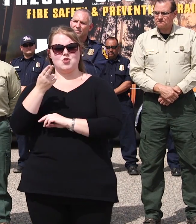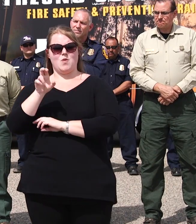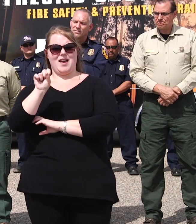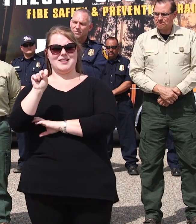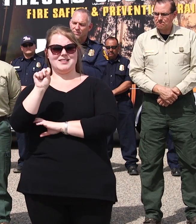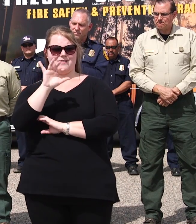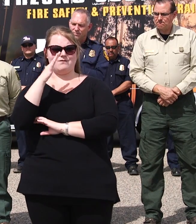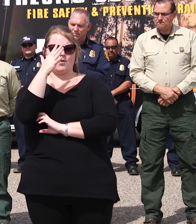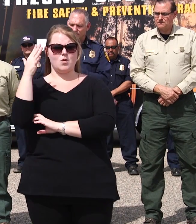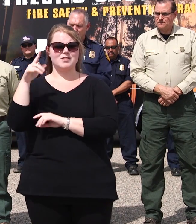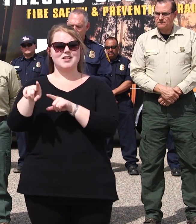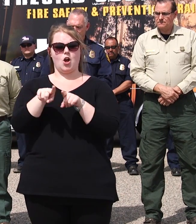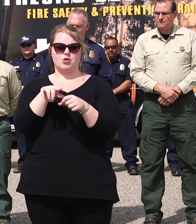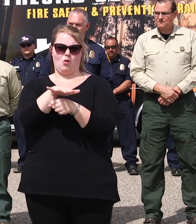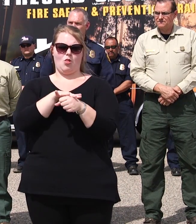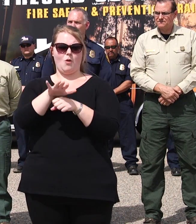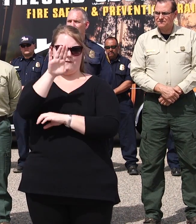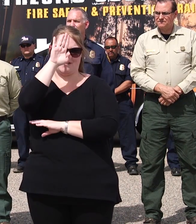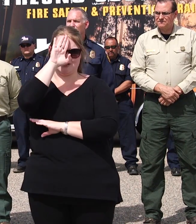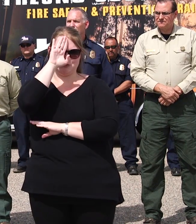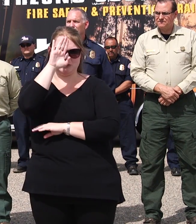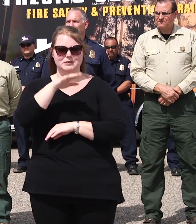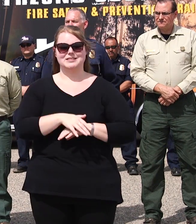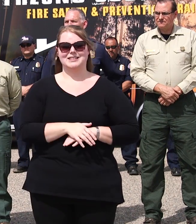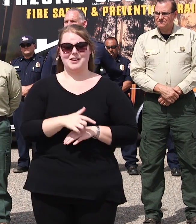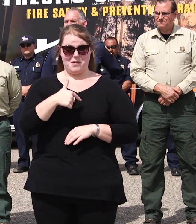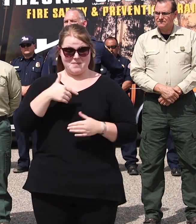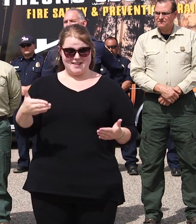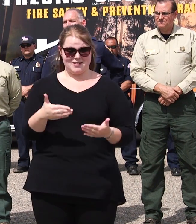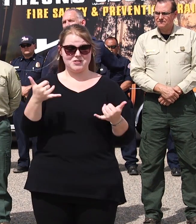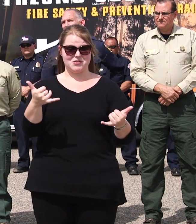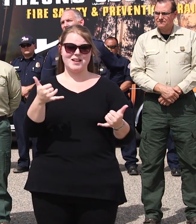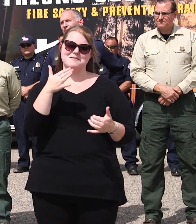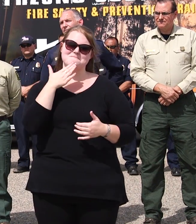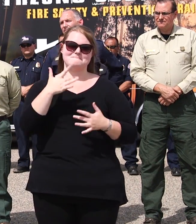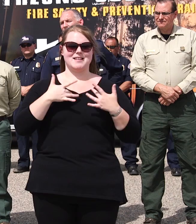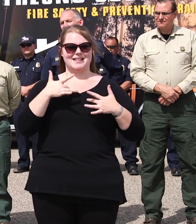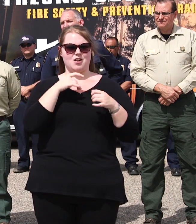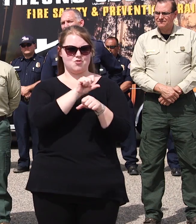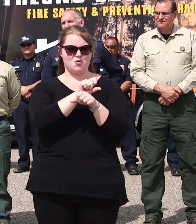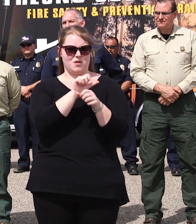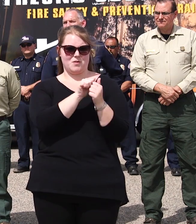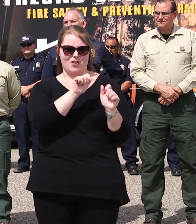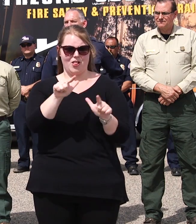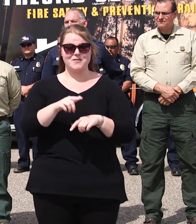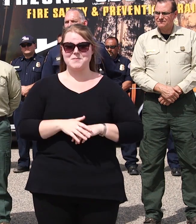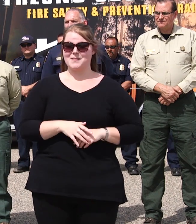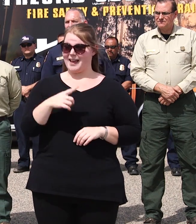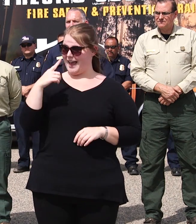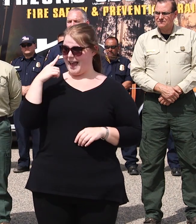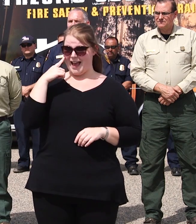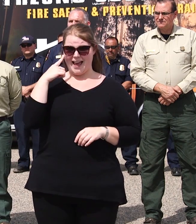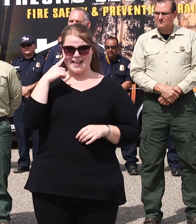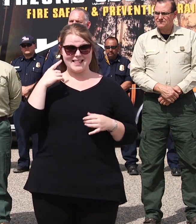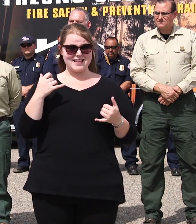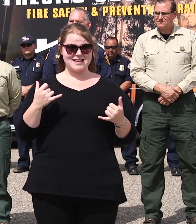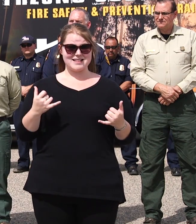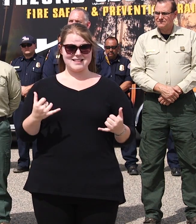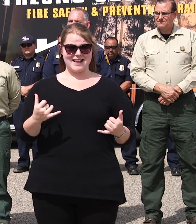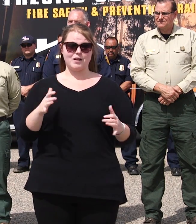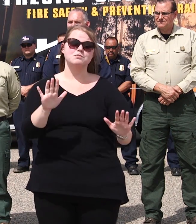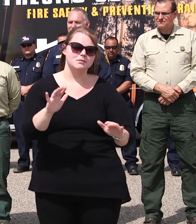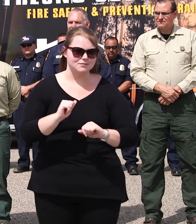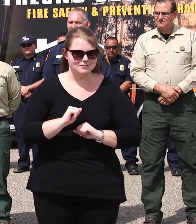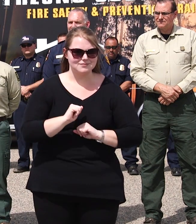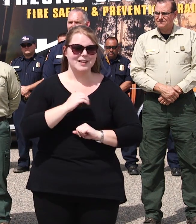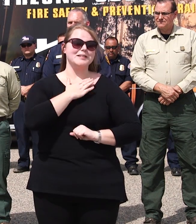local fire departments as well, to be here today and to work with all of you. I think with that, I would